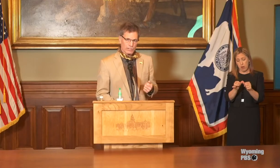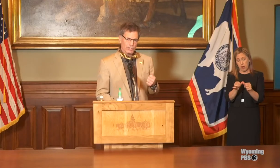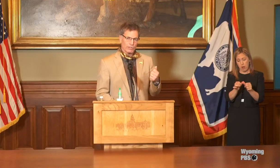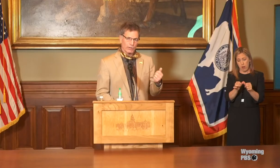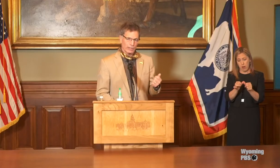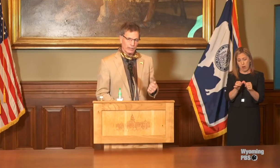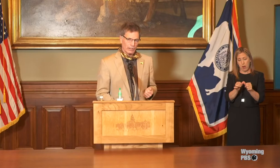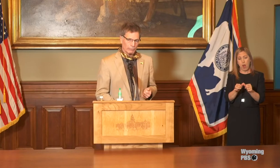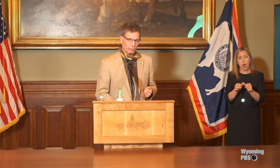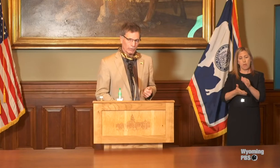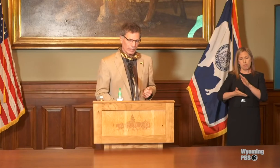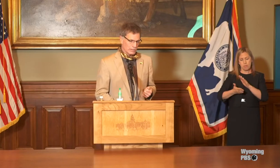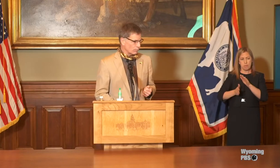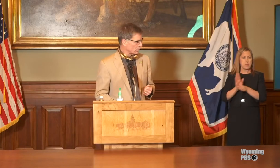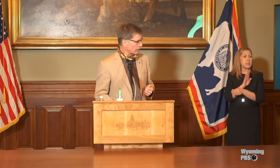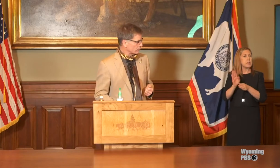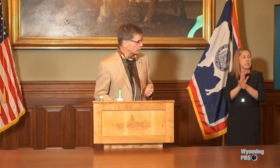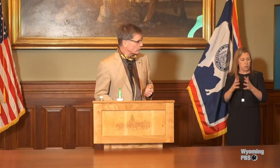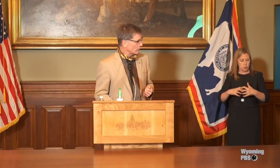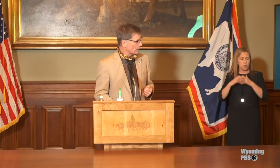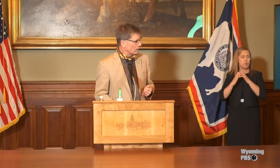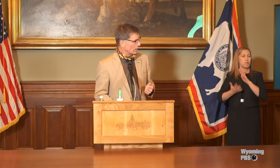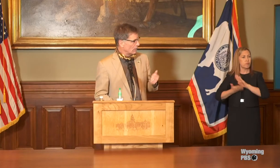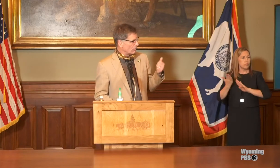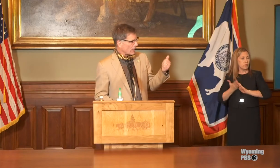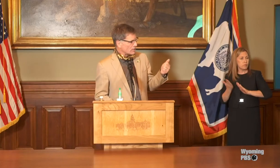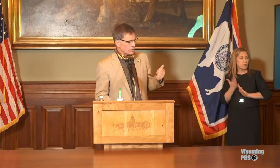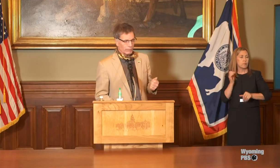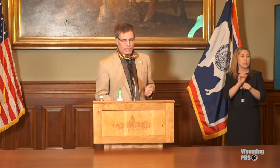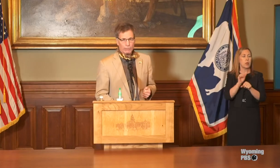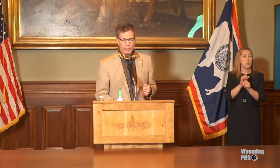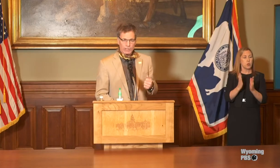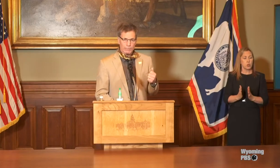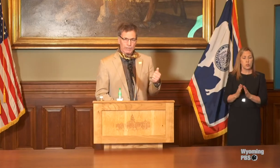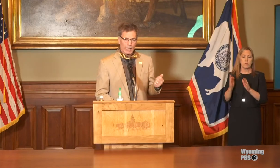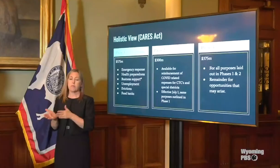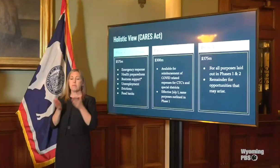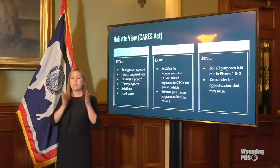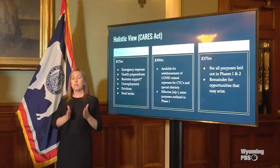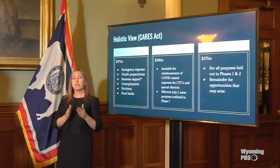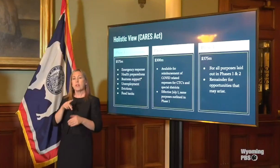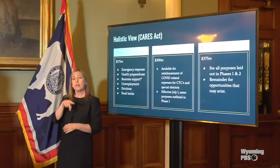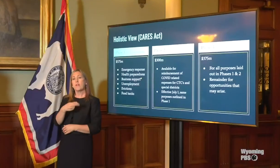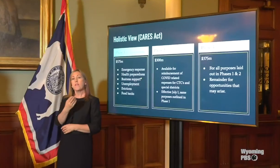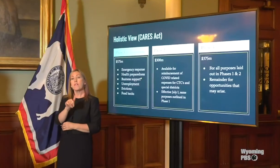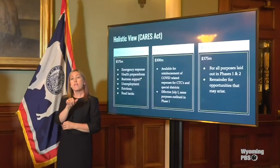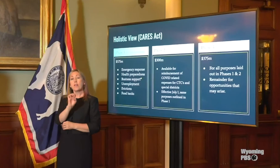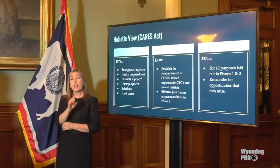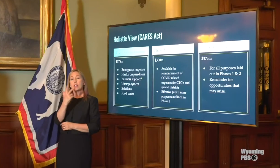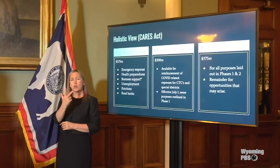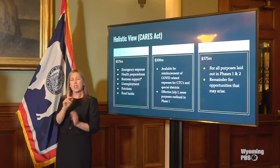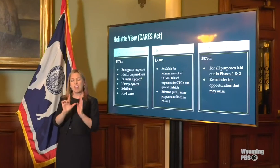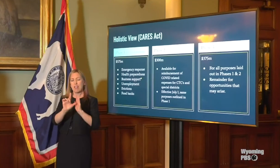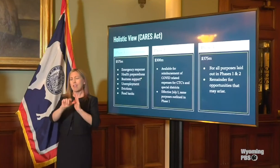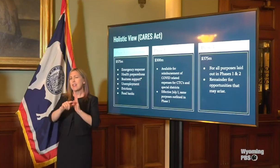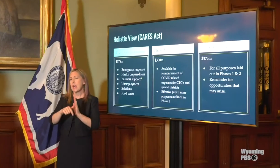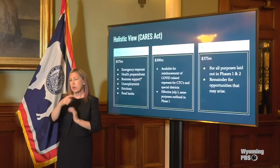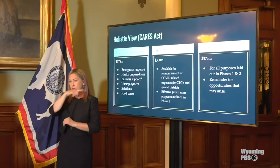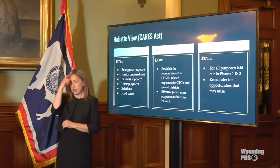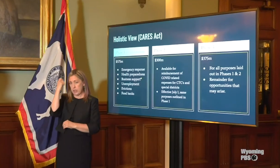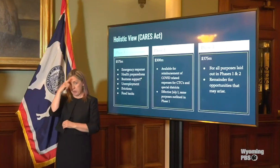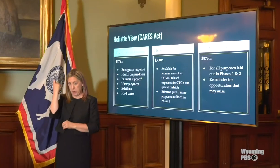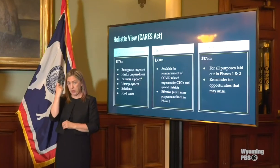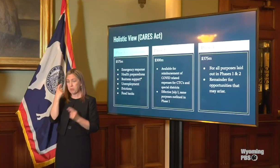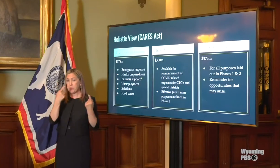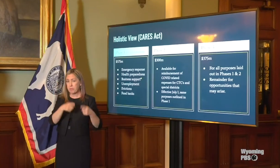our businesses going and our employees working. Phase three, which comes about later in the summer,